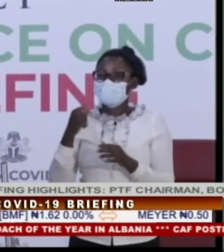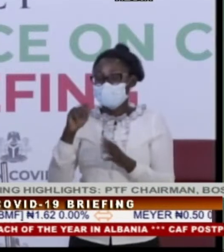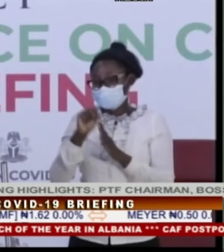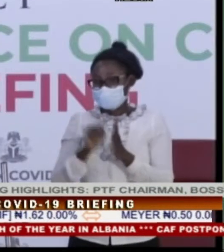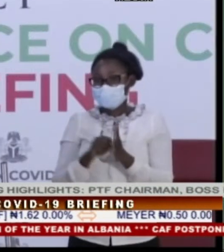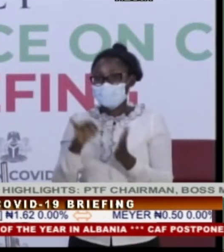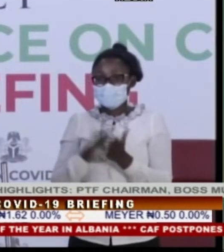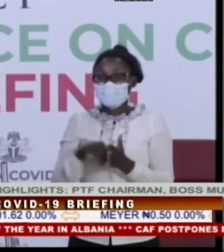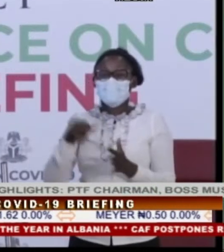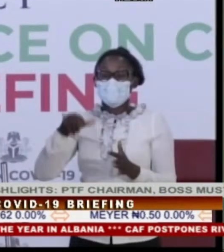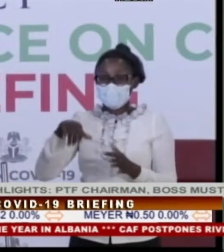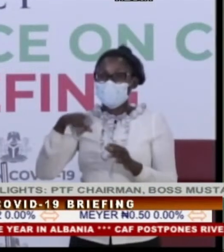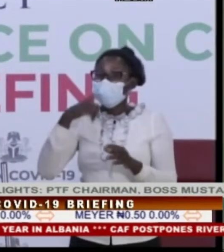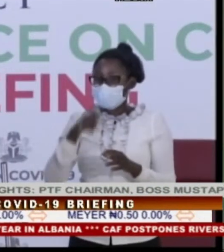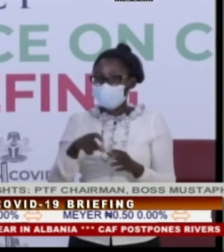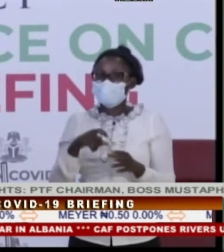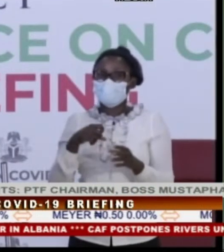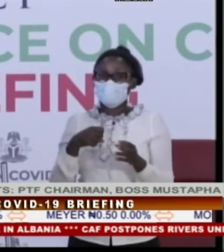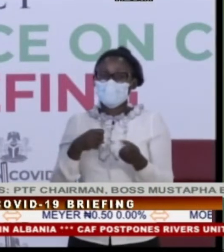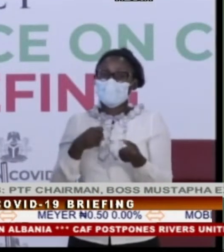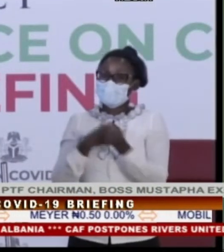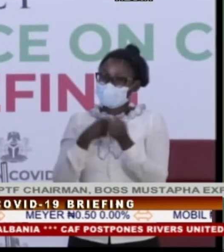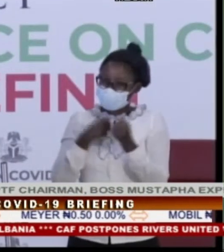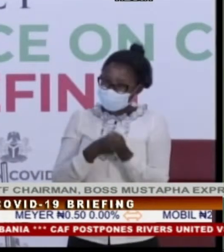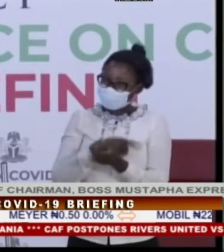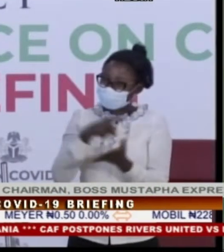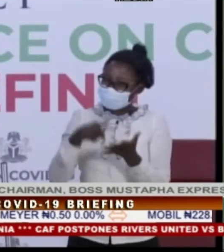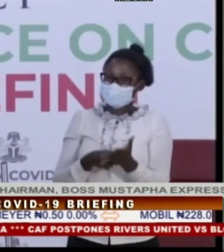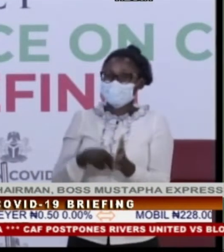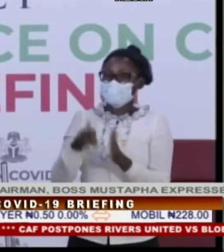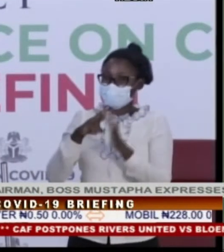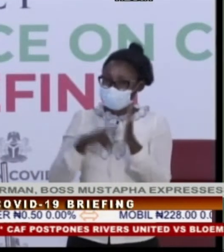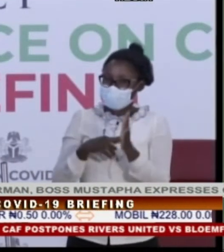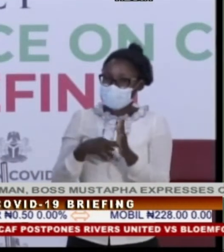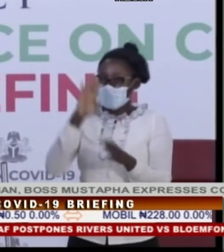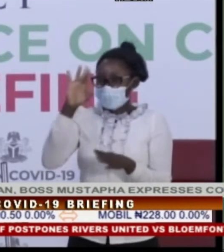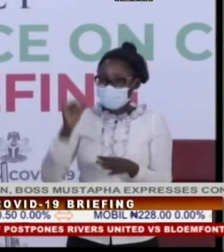and other ailments that they are suffering from.